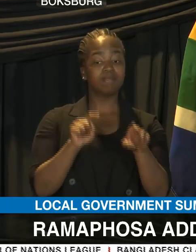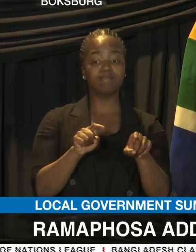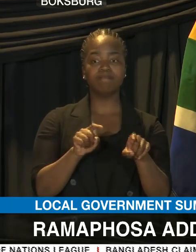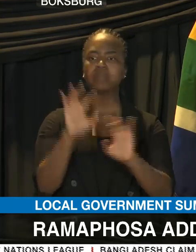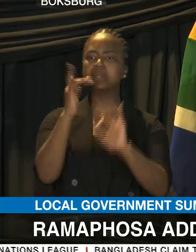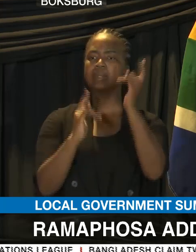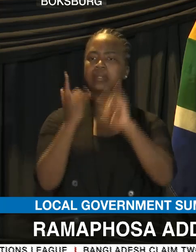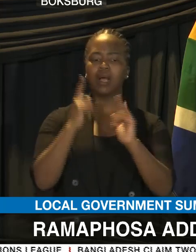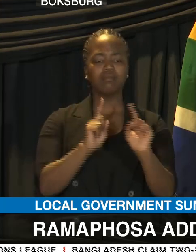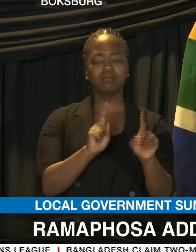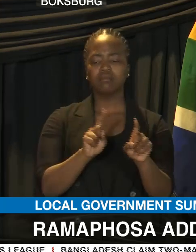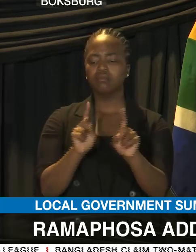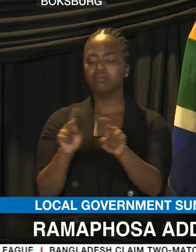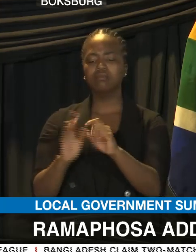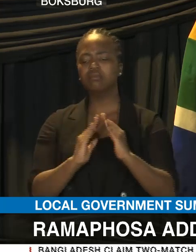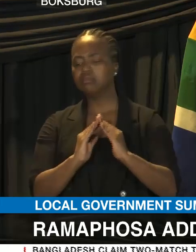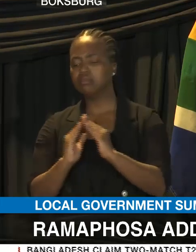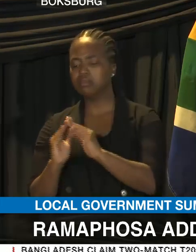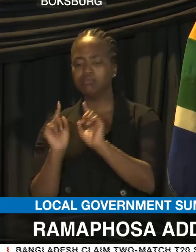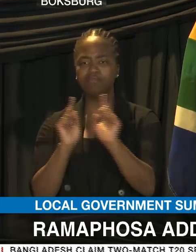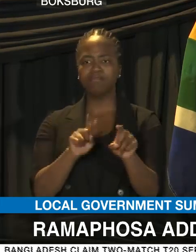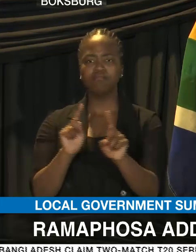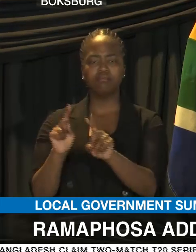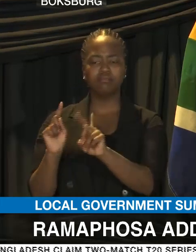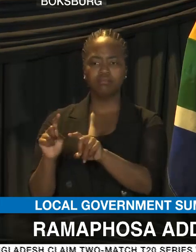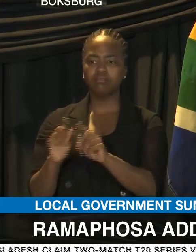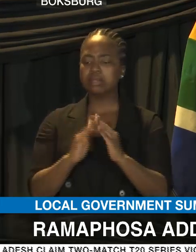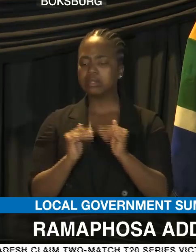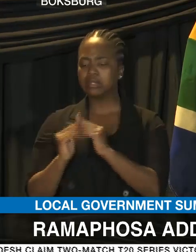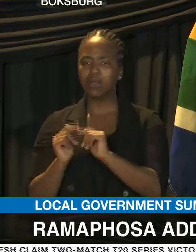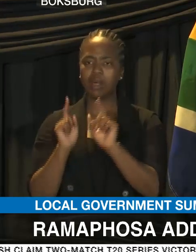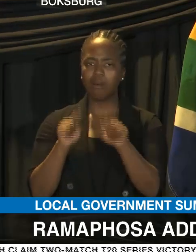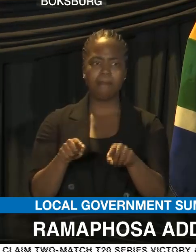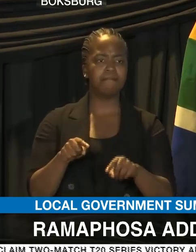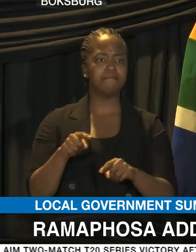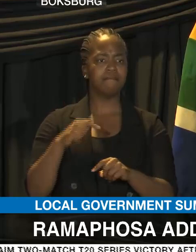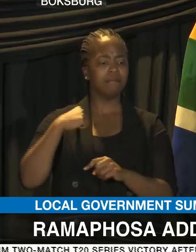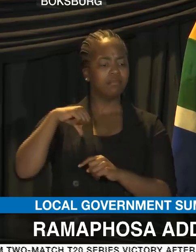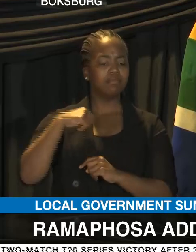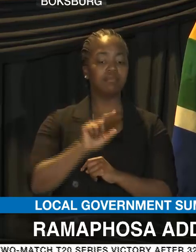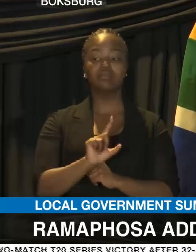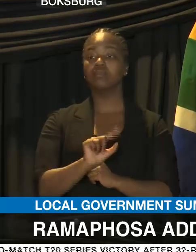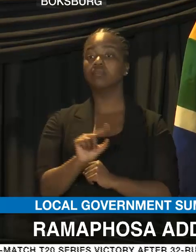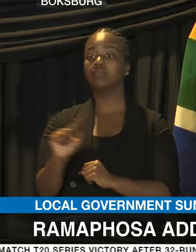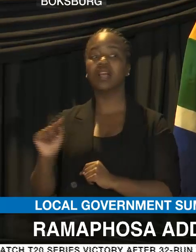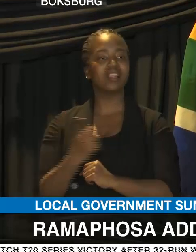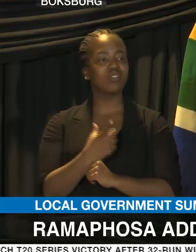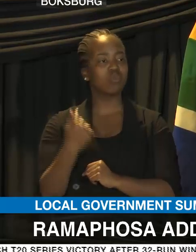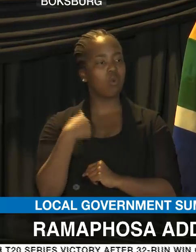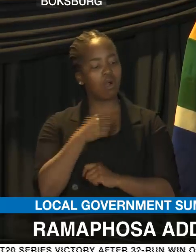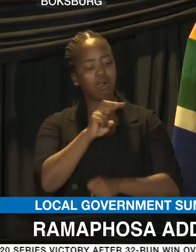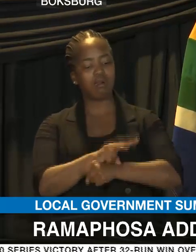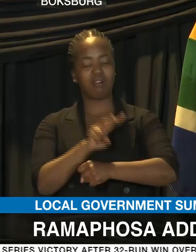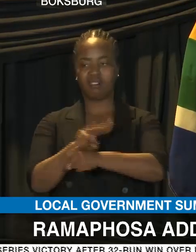town. They will come to the locality. They will come to the metro, and they will do an